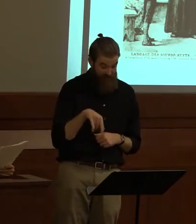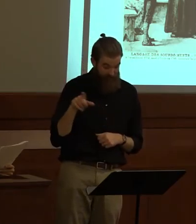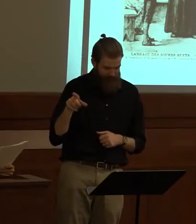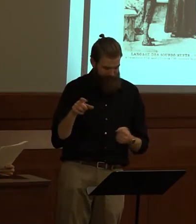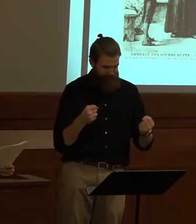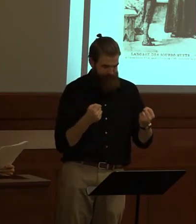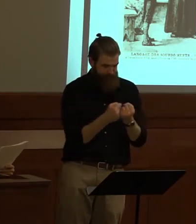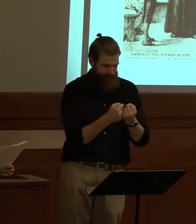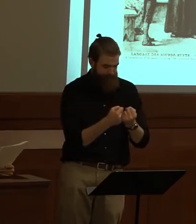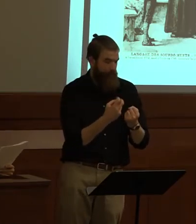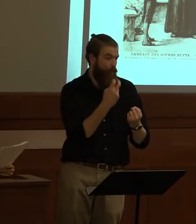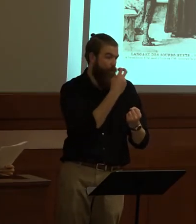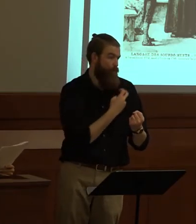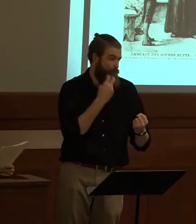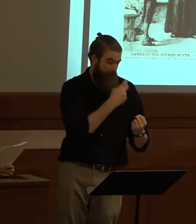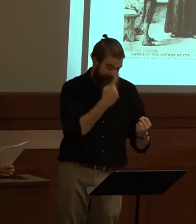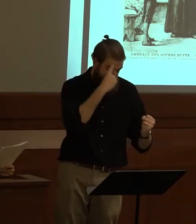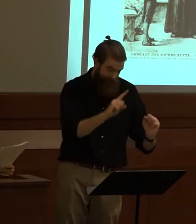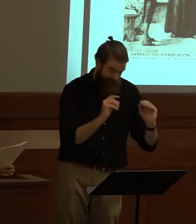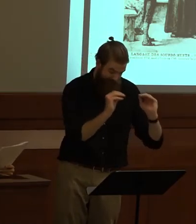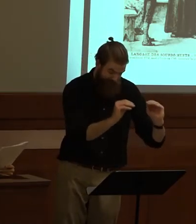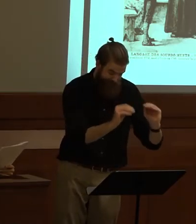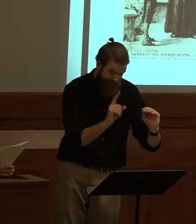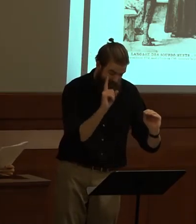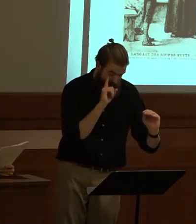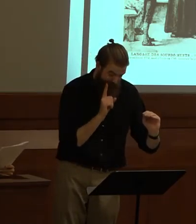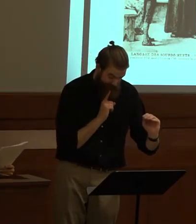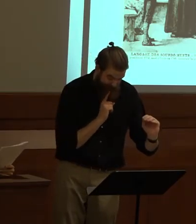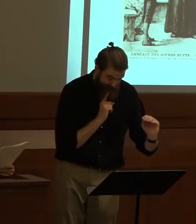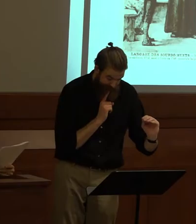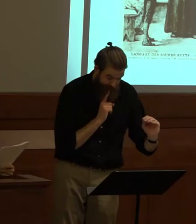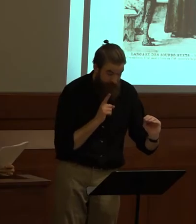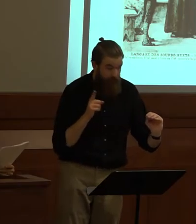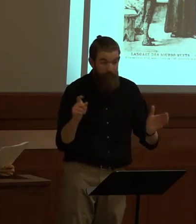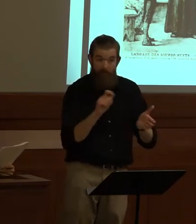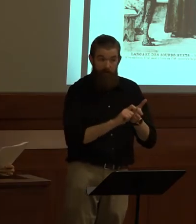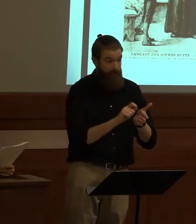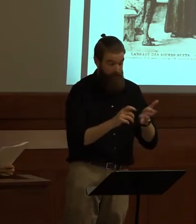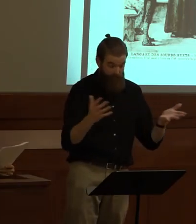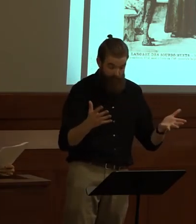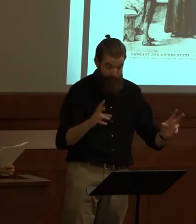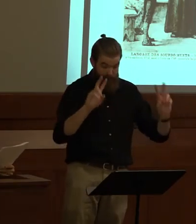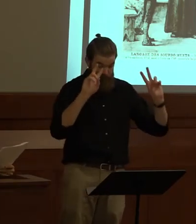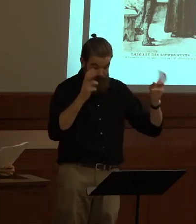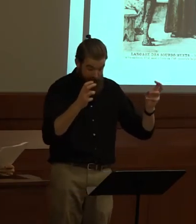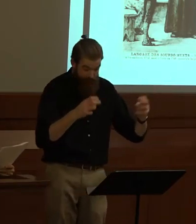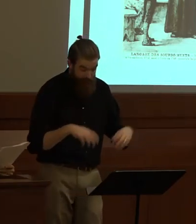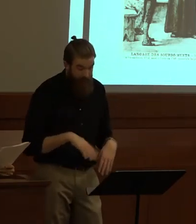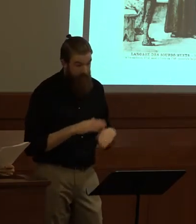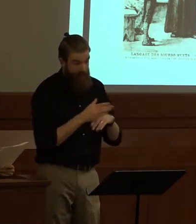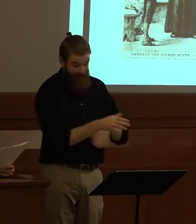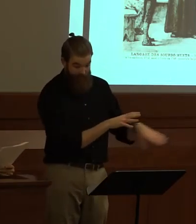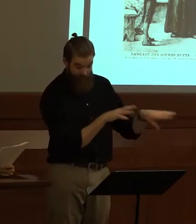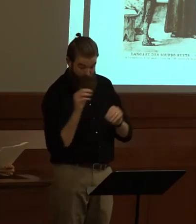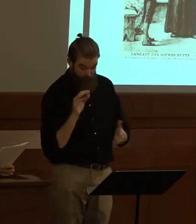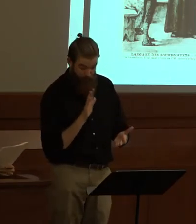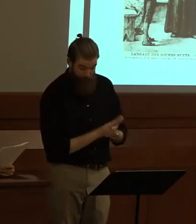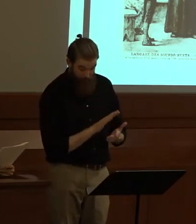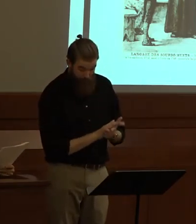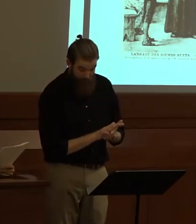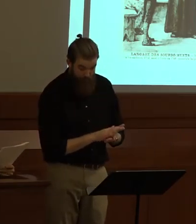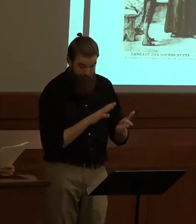After leaving school, the students will be able to learn sign language, which will allow them to communicate with each other at a distance.